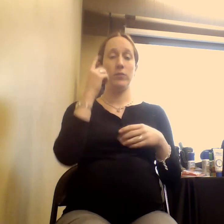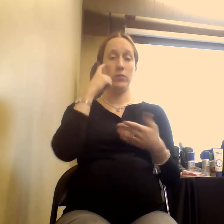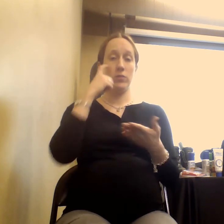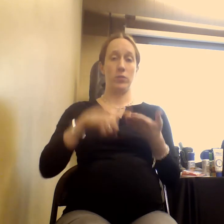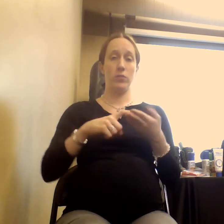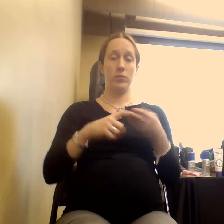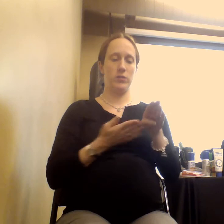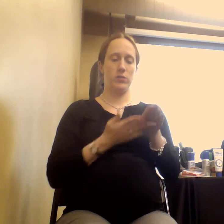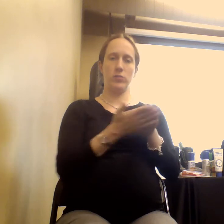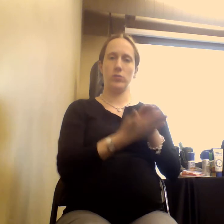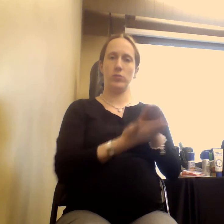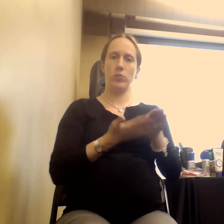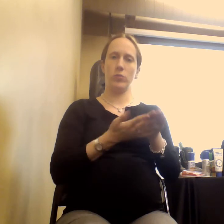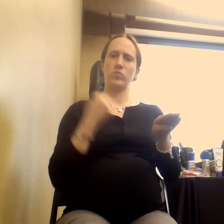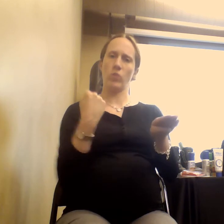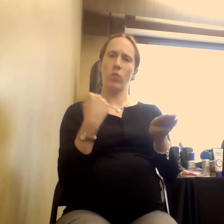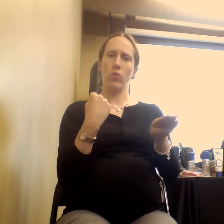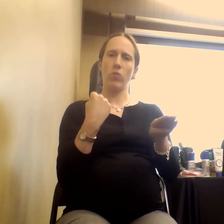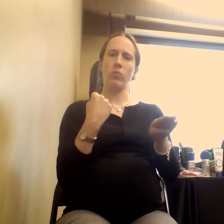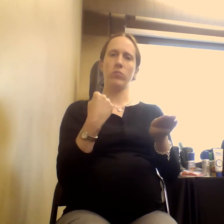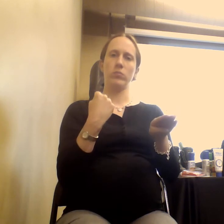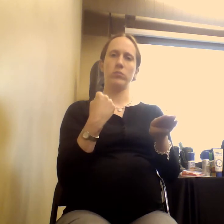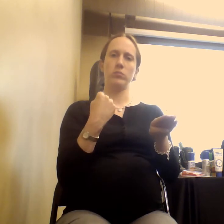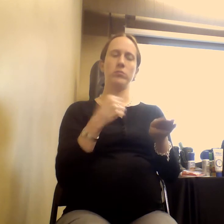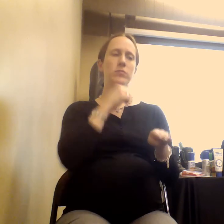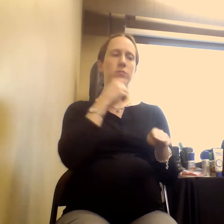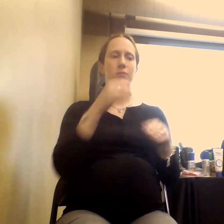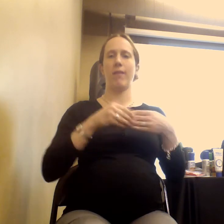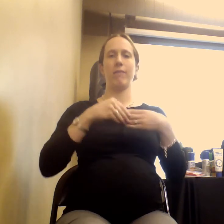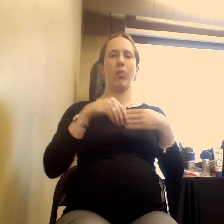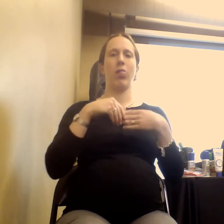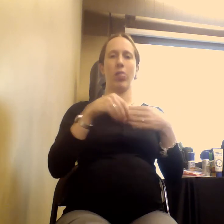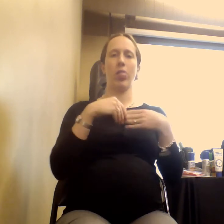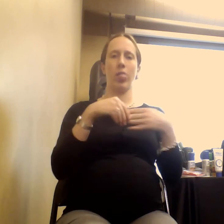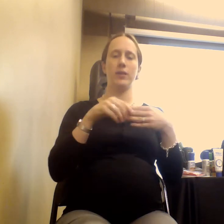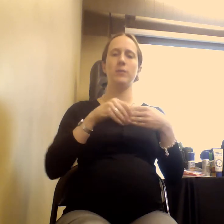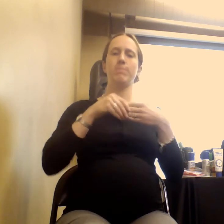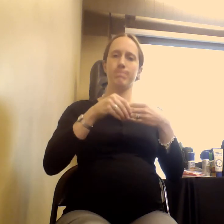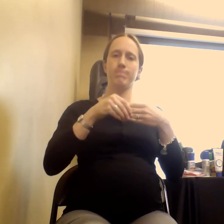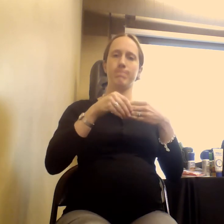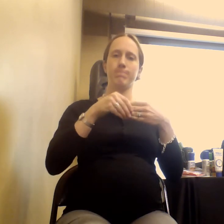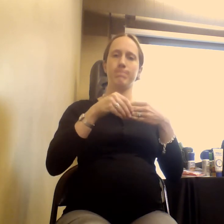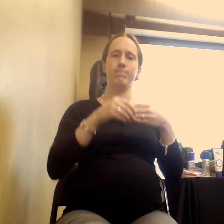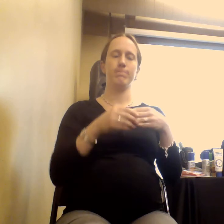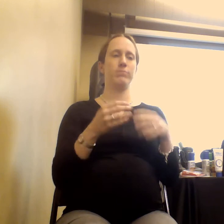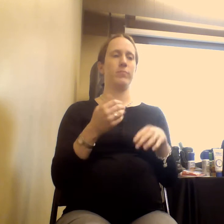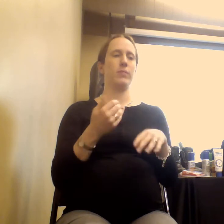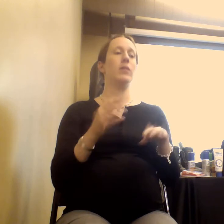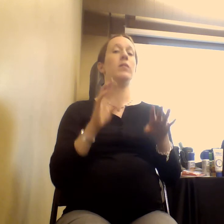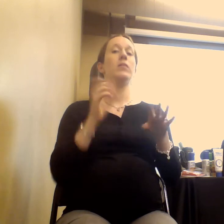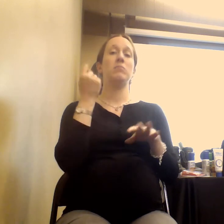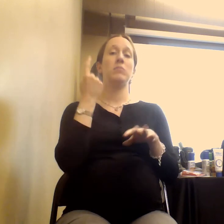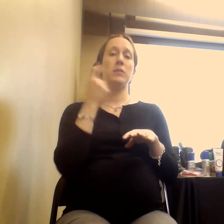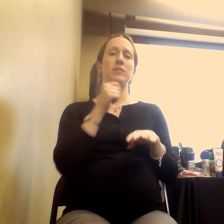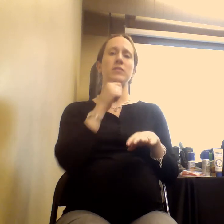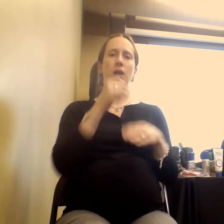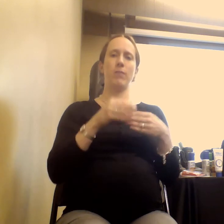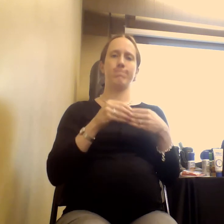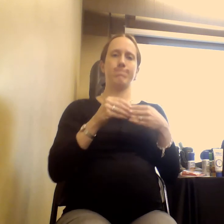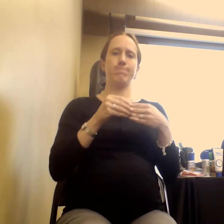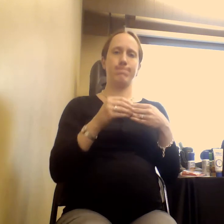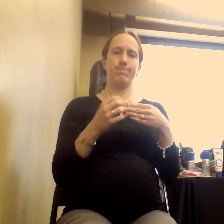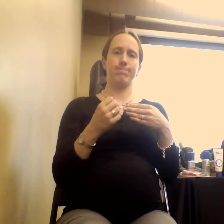vertically, it's pretty strong. It's not as stiff as some of the other ones up here. Some other things to notice about this boot. I may